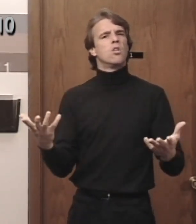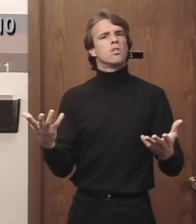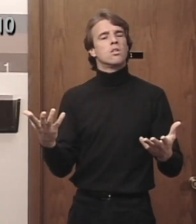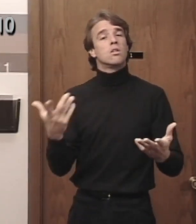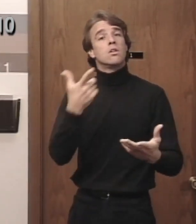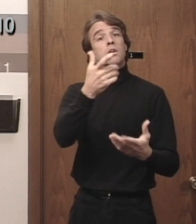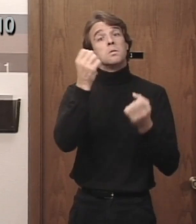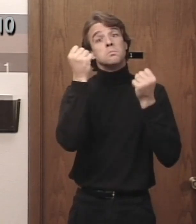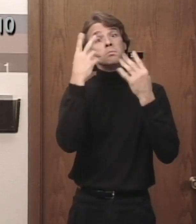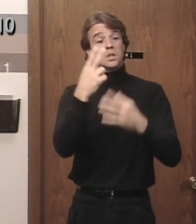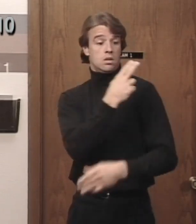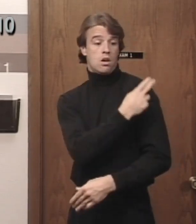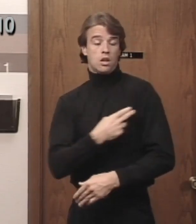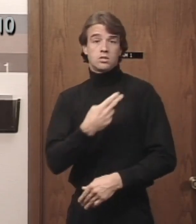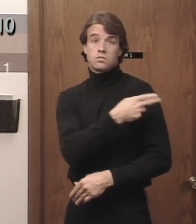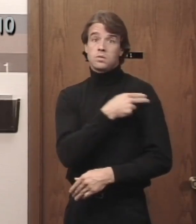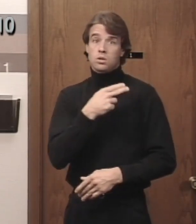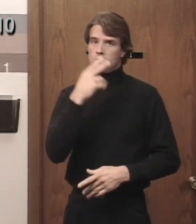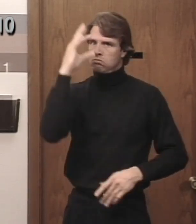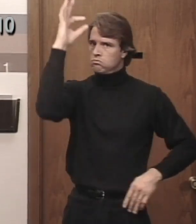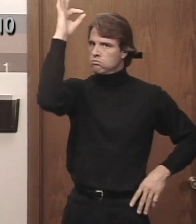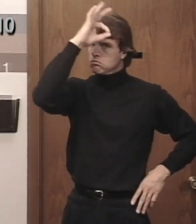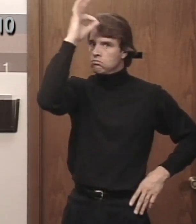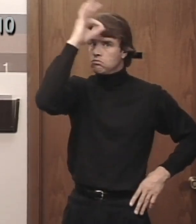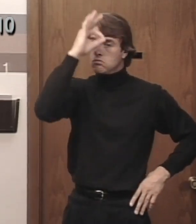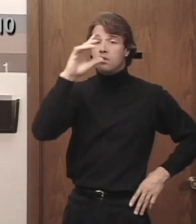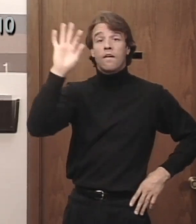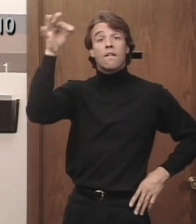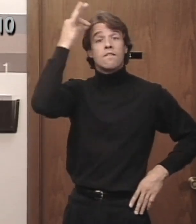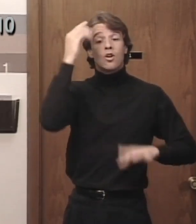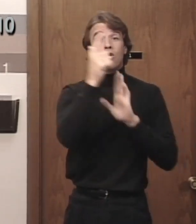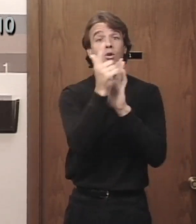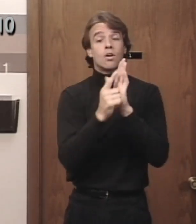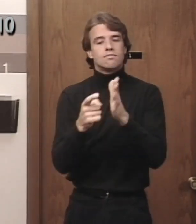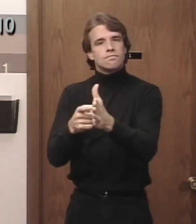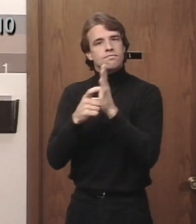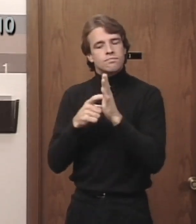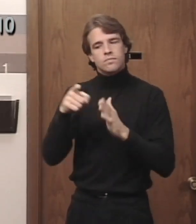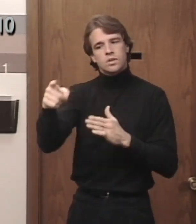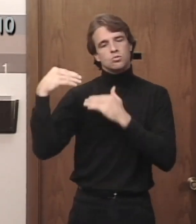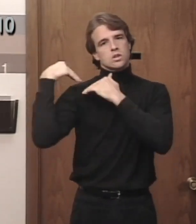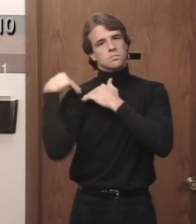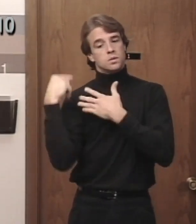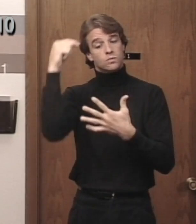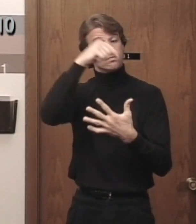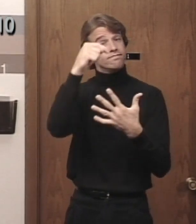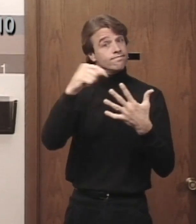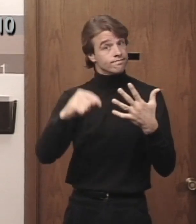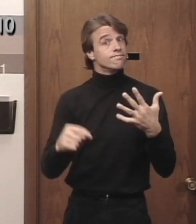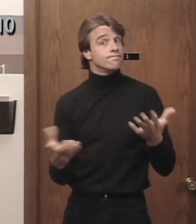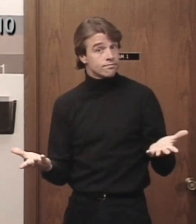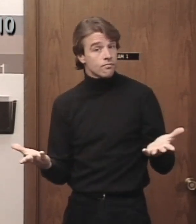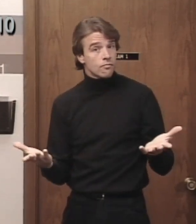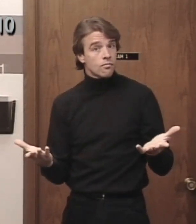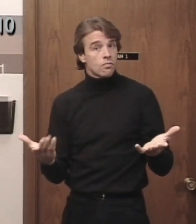crisis. Many hospitals have no knowledge of their responsibility as dictated by federal